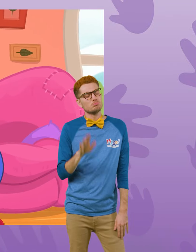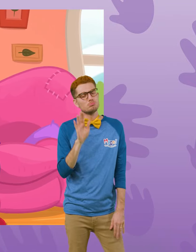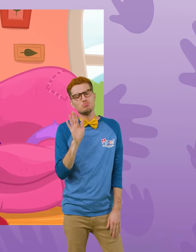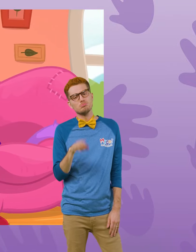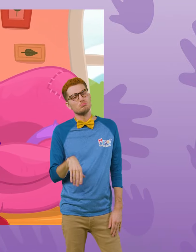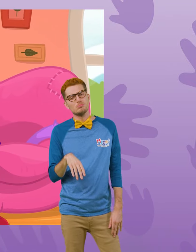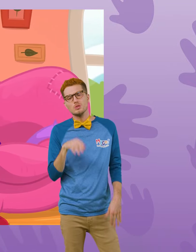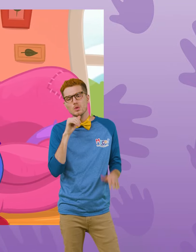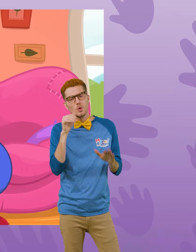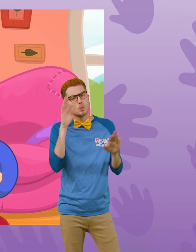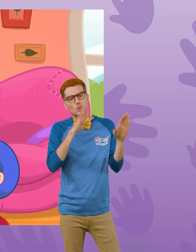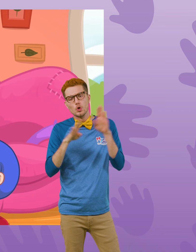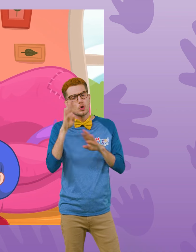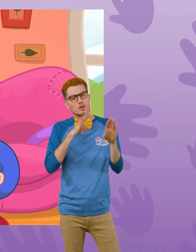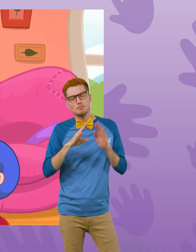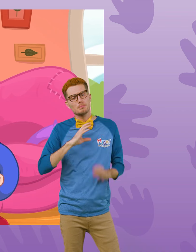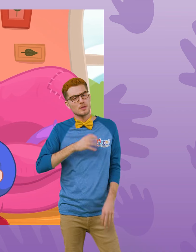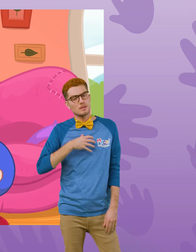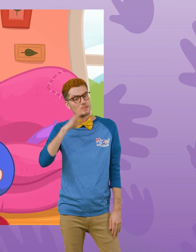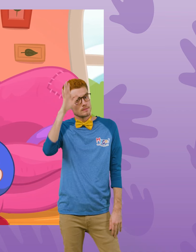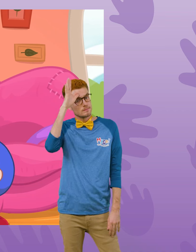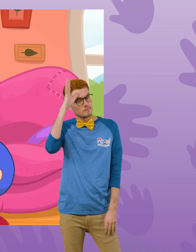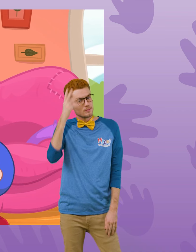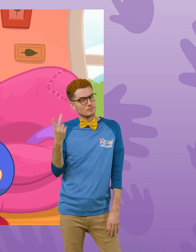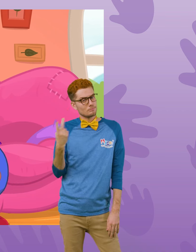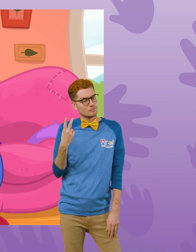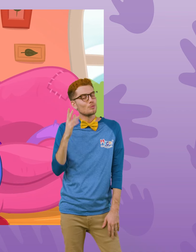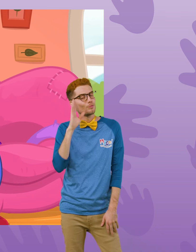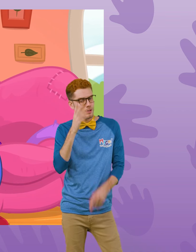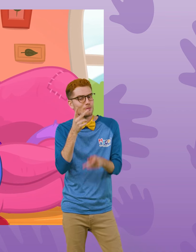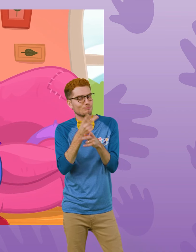worry, Morphle. Daddy and I will take care of you.